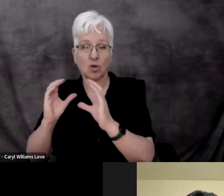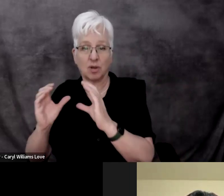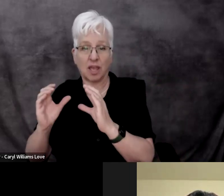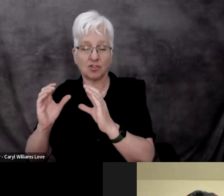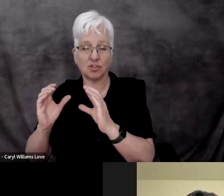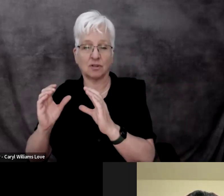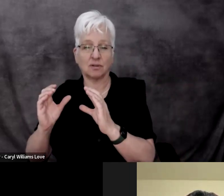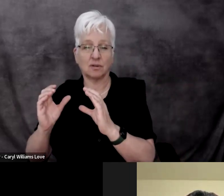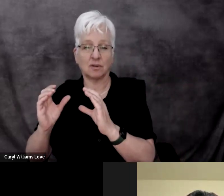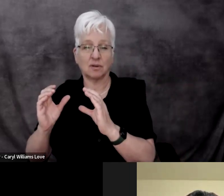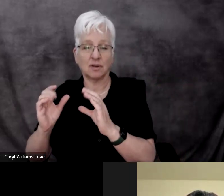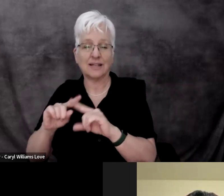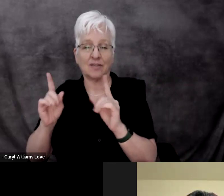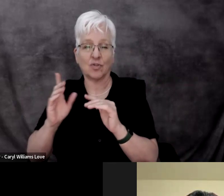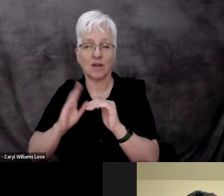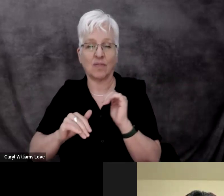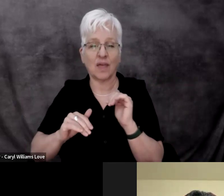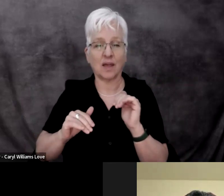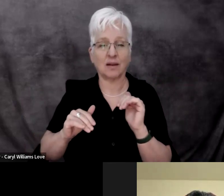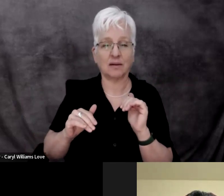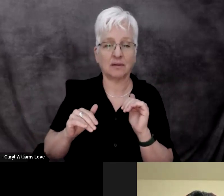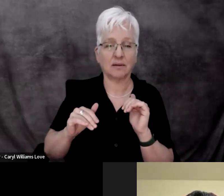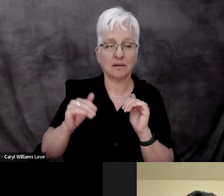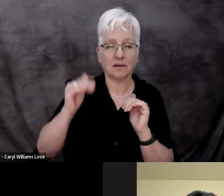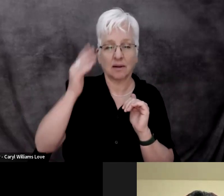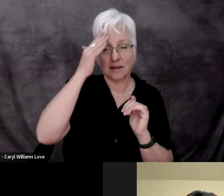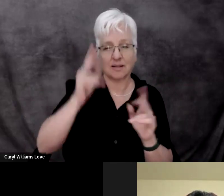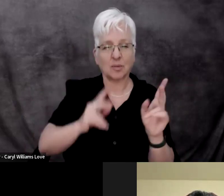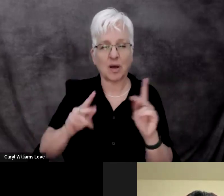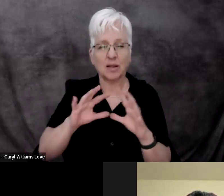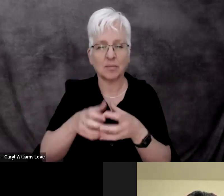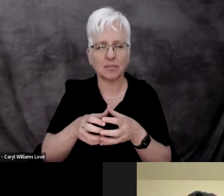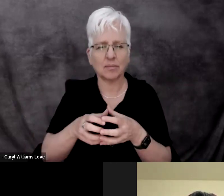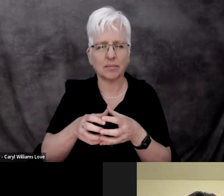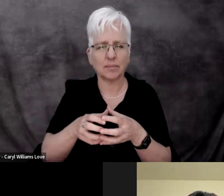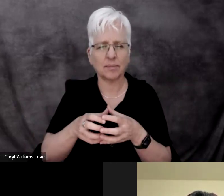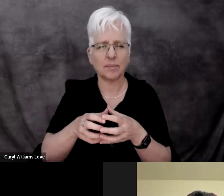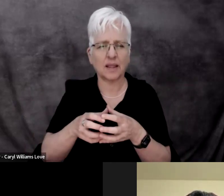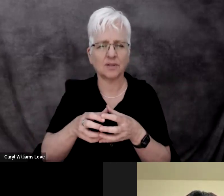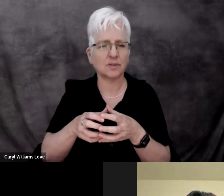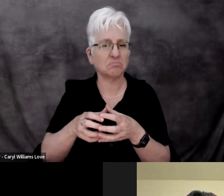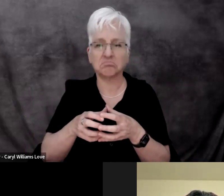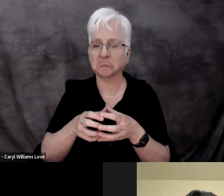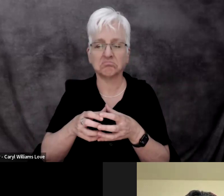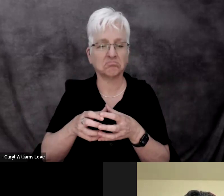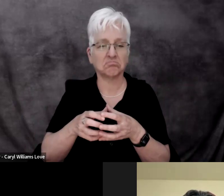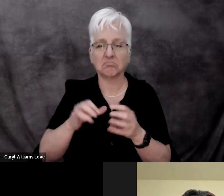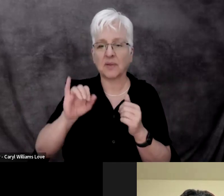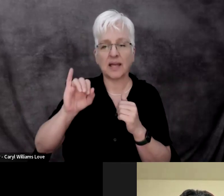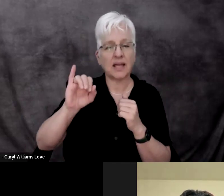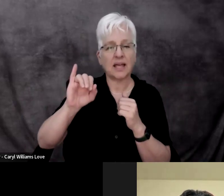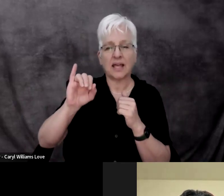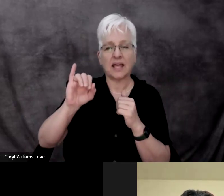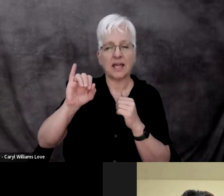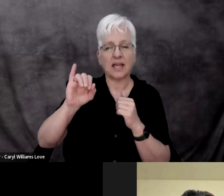can communicate or keyboard. My son is limited communication ability. It's intellectual disability, which impacts reasoning and executive